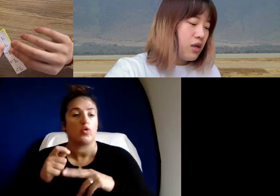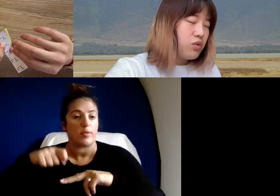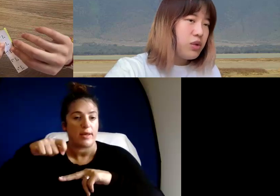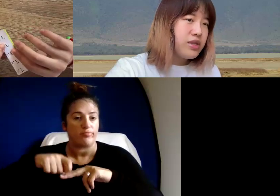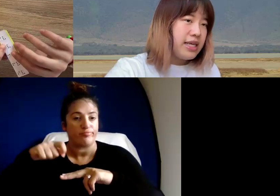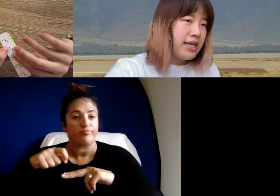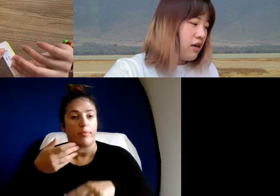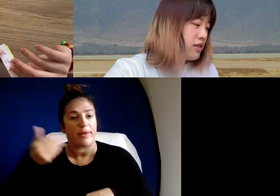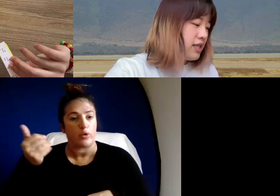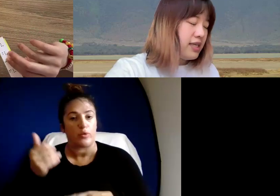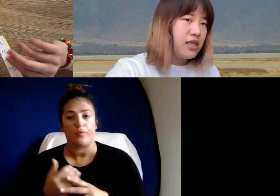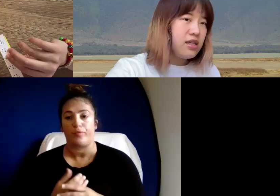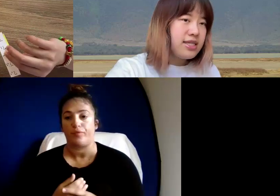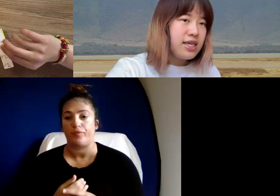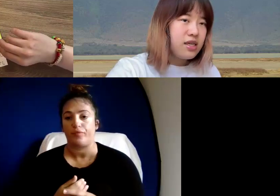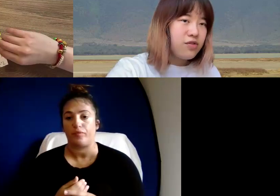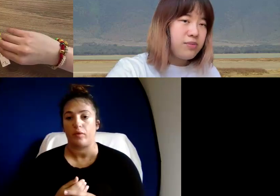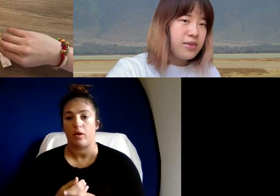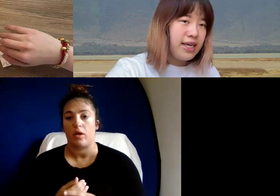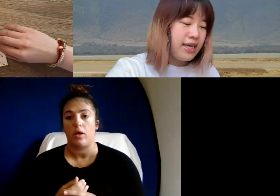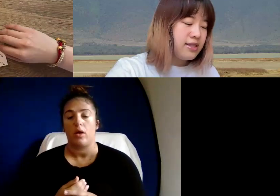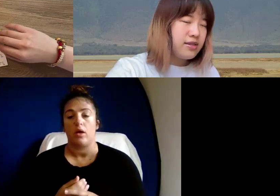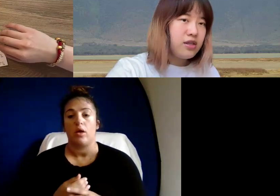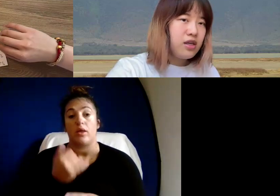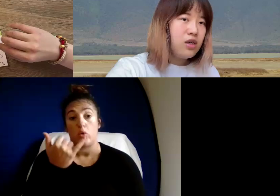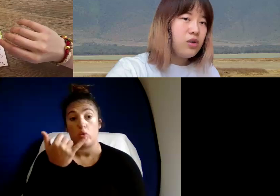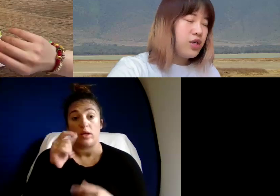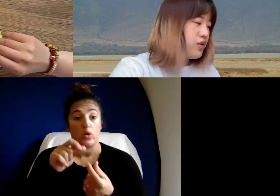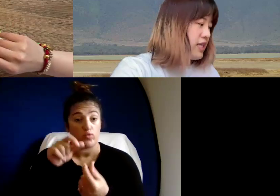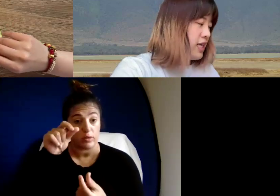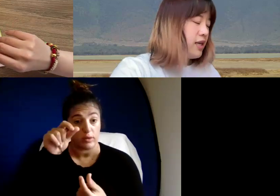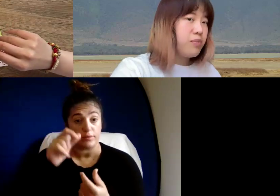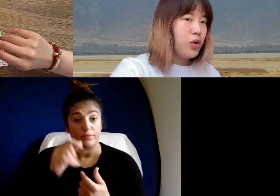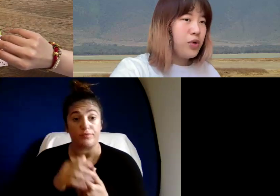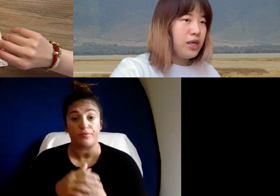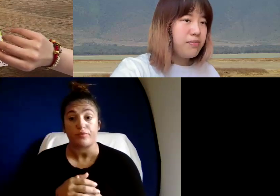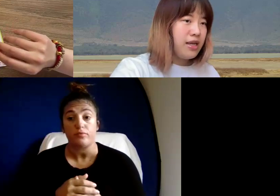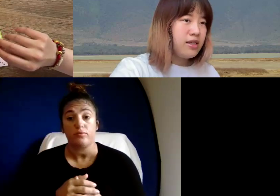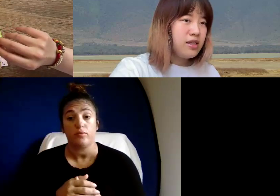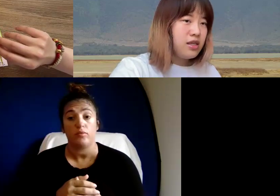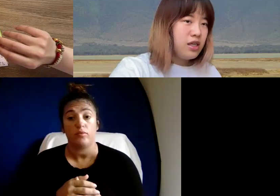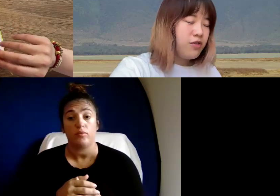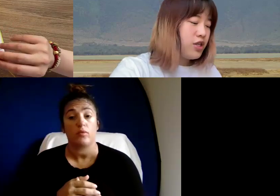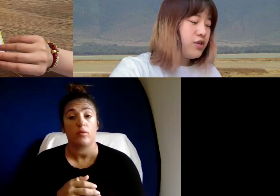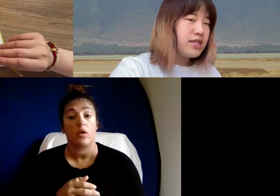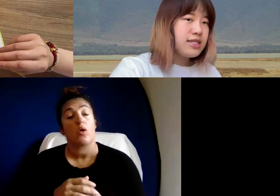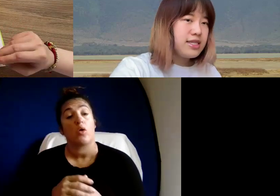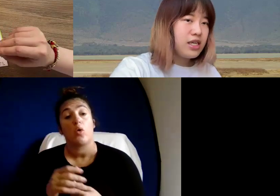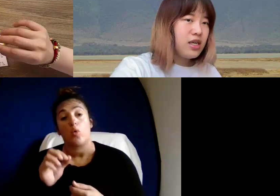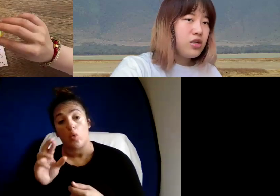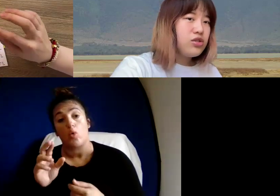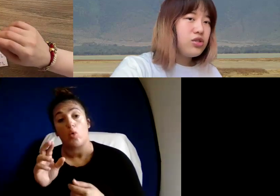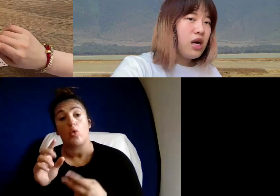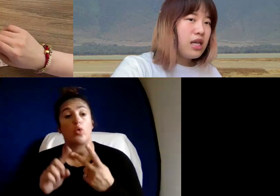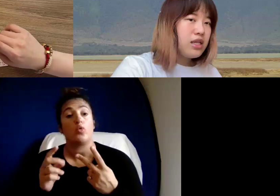next, we will take out the yellow stick from the kit or use a ballpoint pen. If you're using a